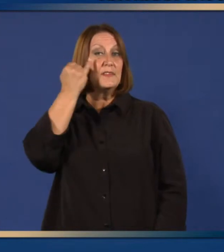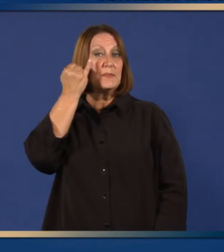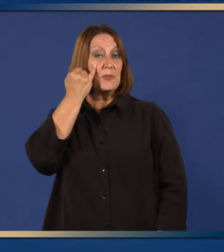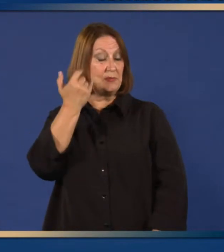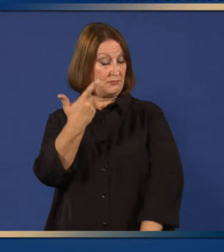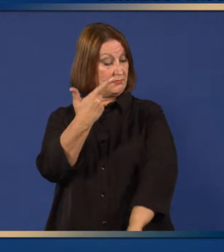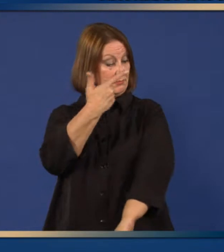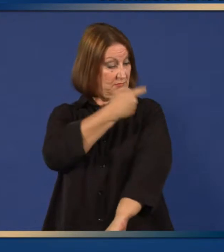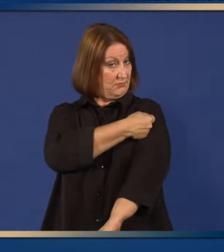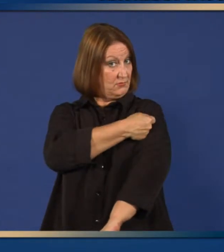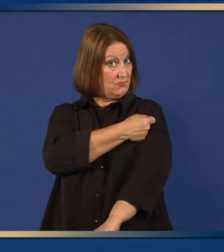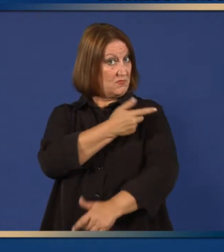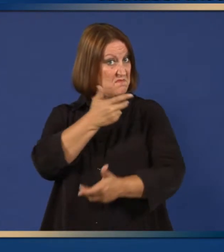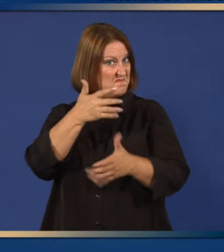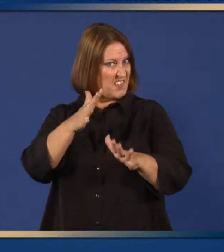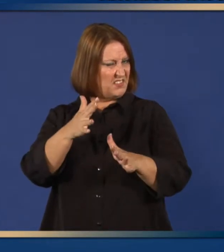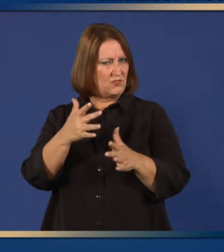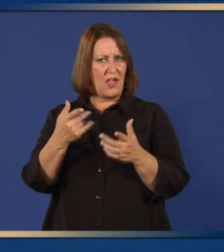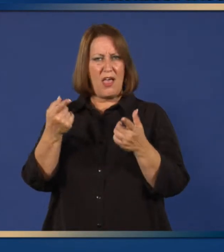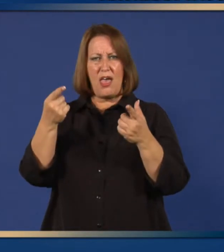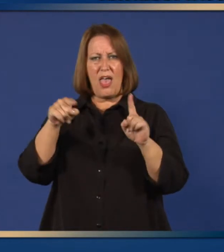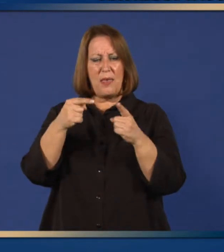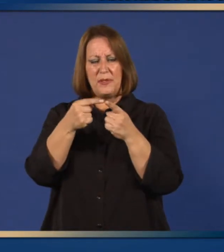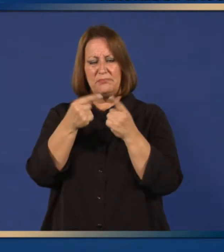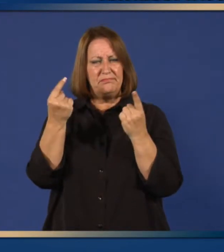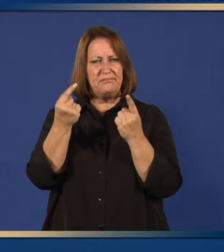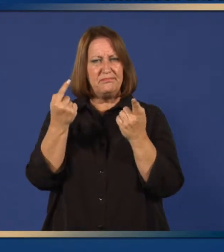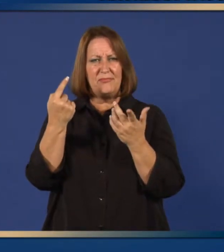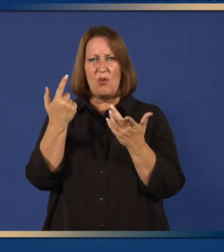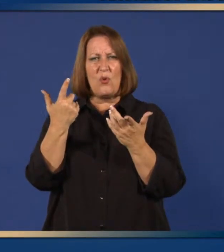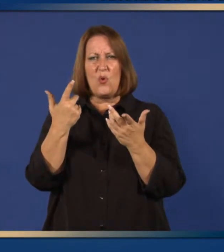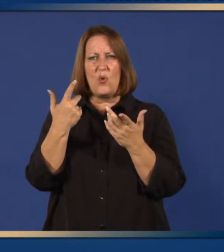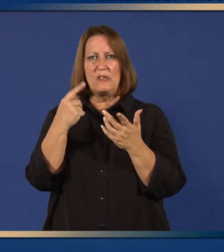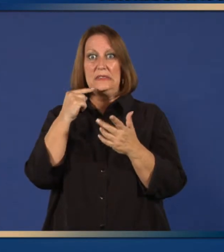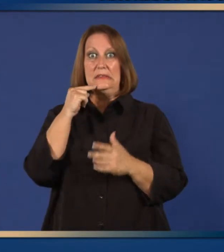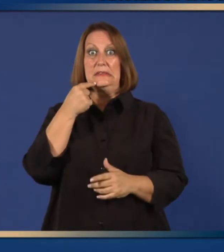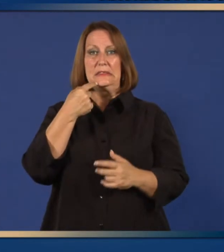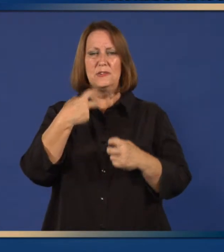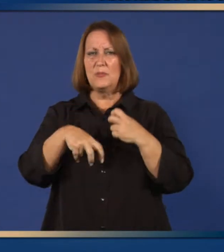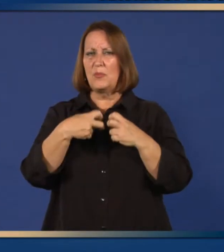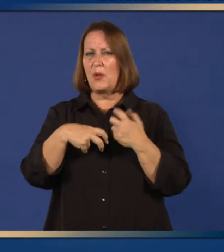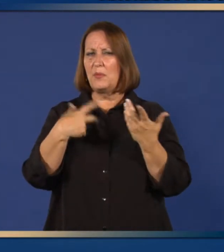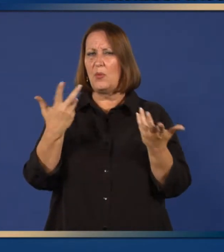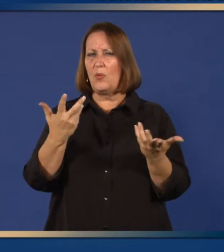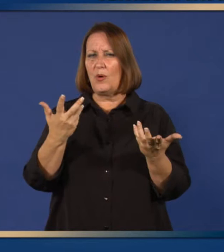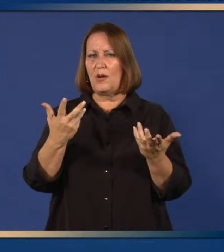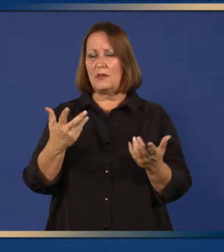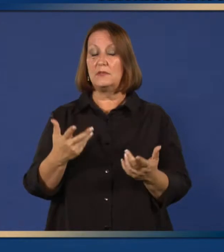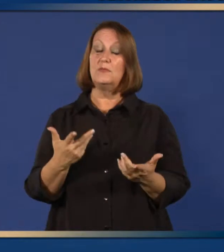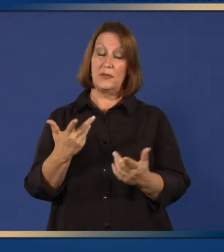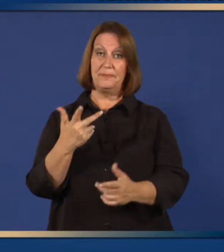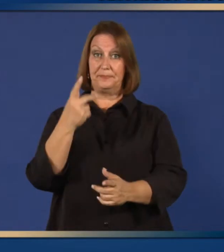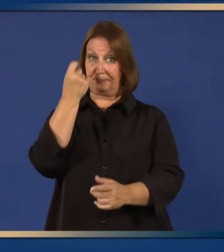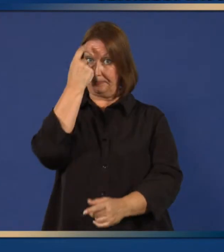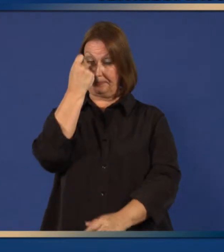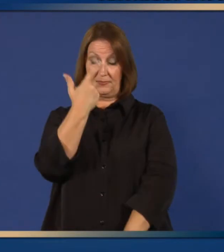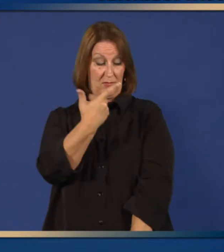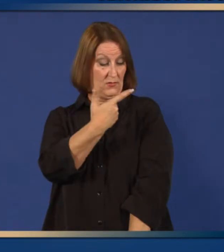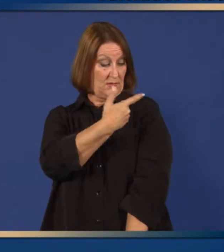Six, what if there is a moderate or severe reaction? What should I look